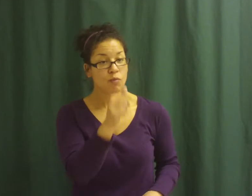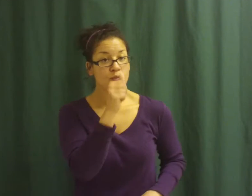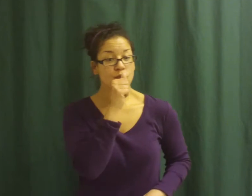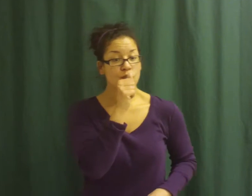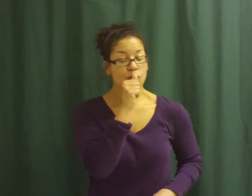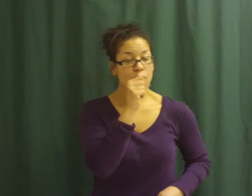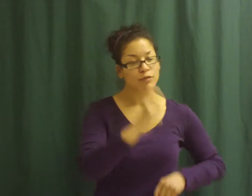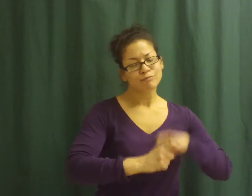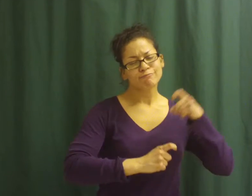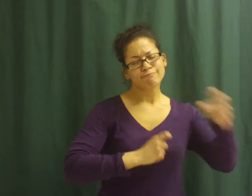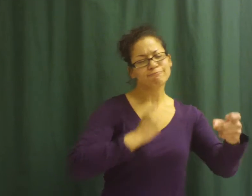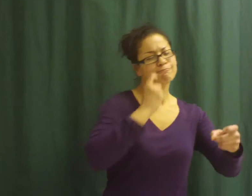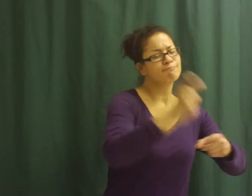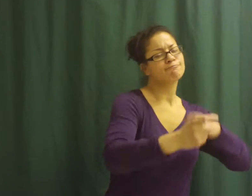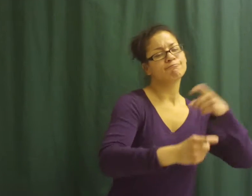industry and frugality,